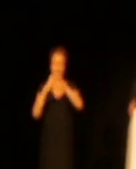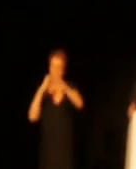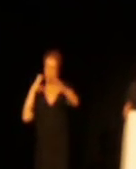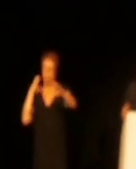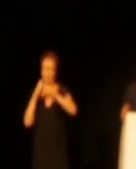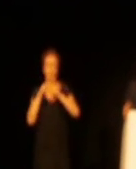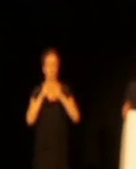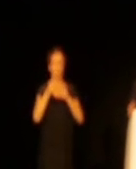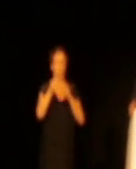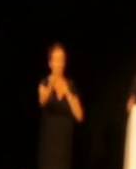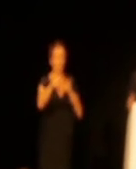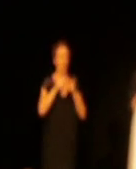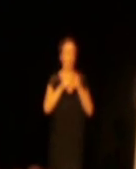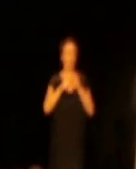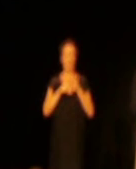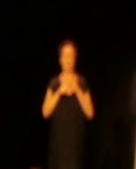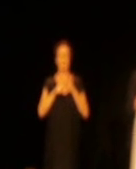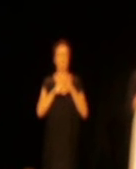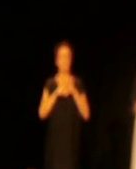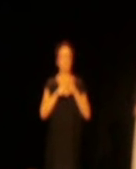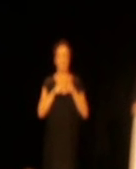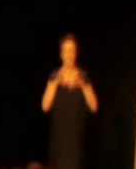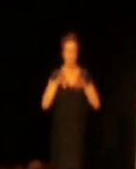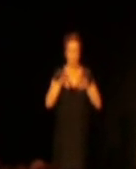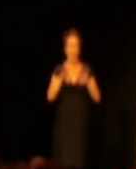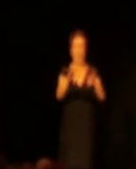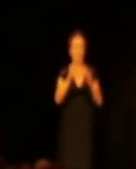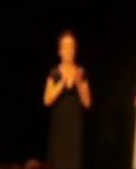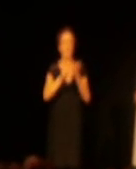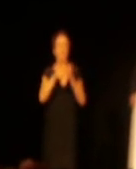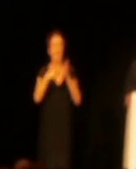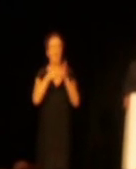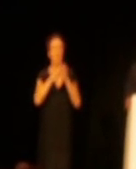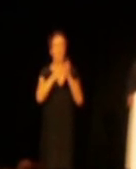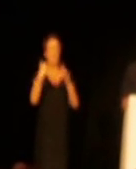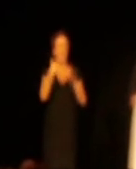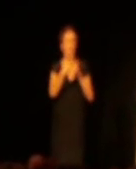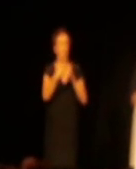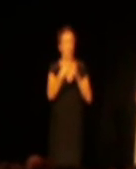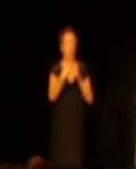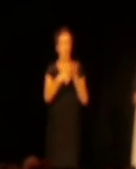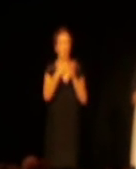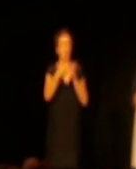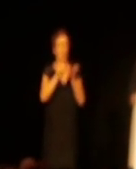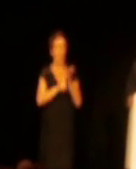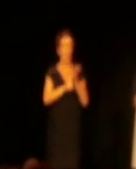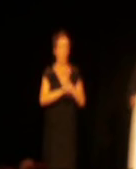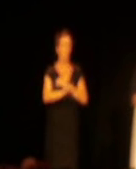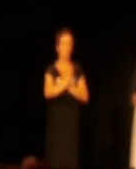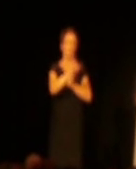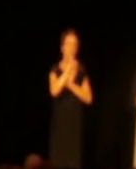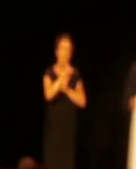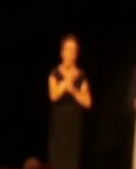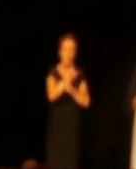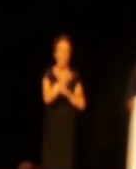private sector. Railtrack ran it so badly, it was taken back into the public sector through Network Rail. It was